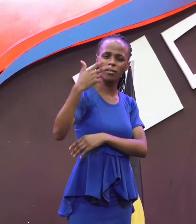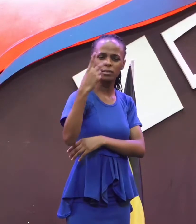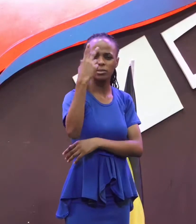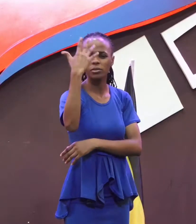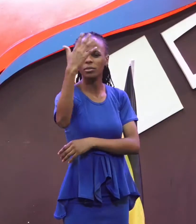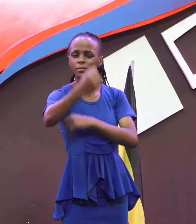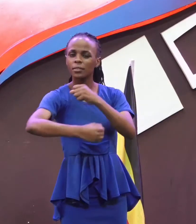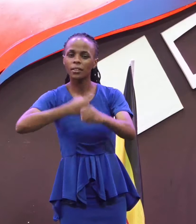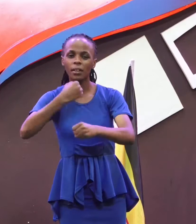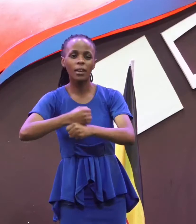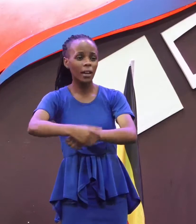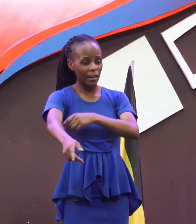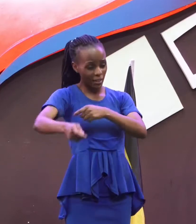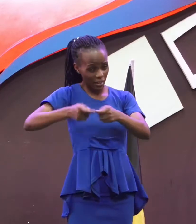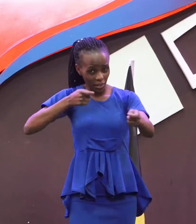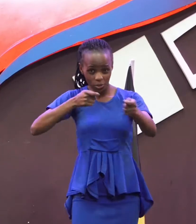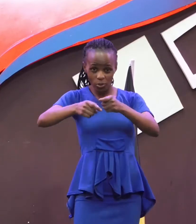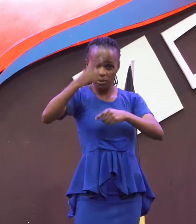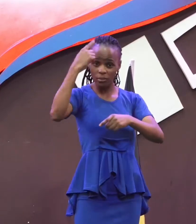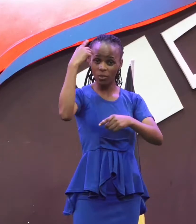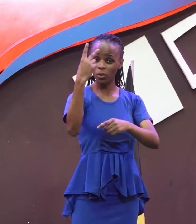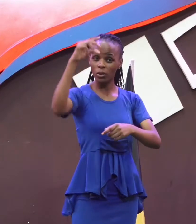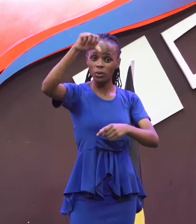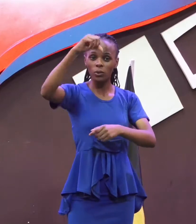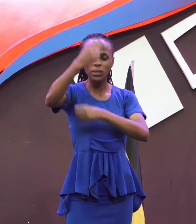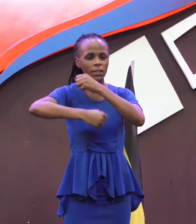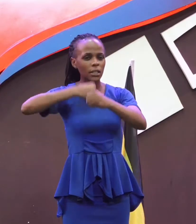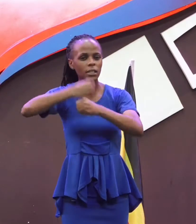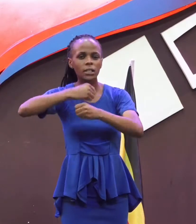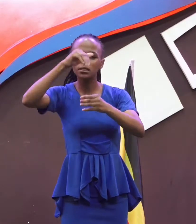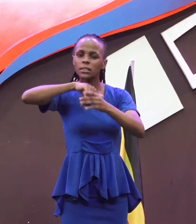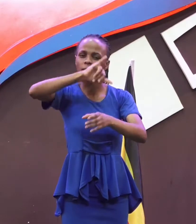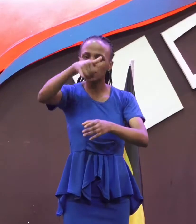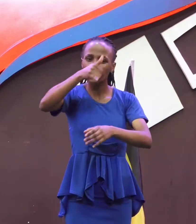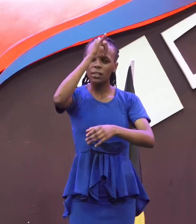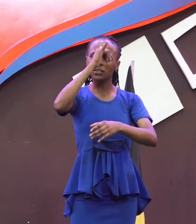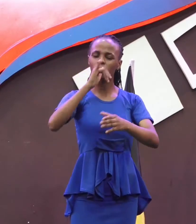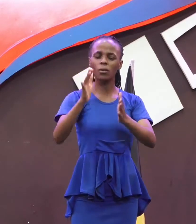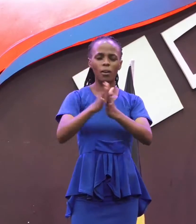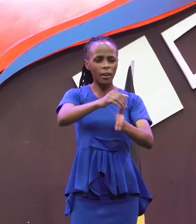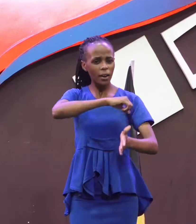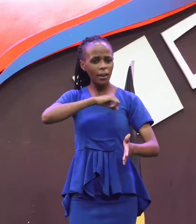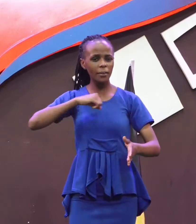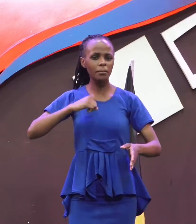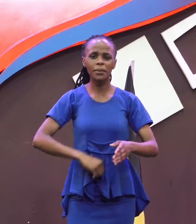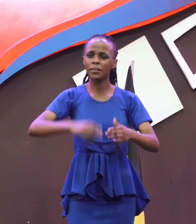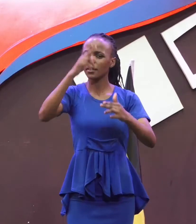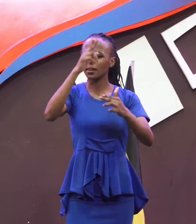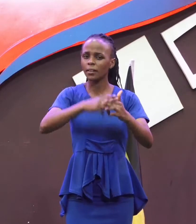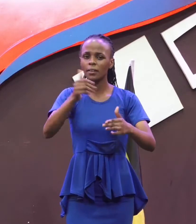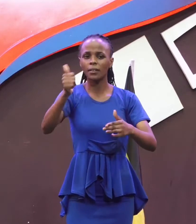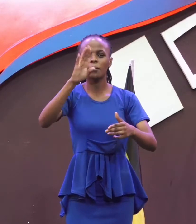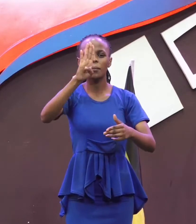25. Nafugira emyaka 29 mu Yerusalemu ne nnyina erinnya lye yali Abiya muwala wa